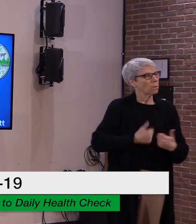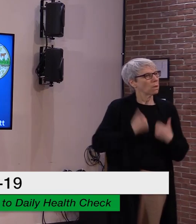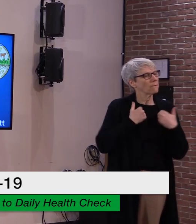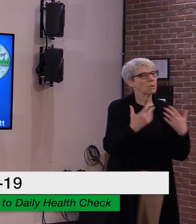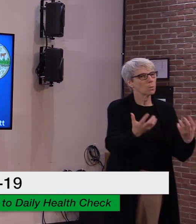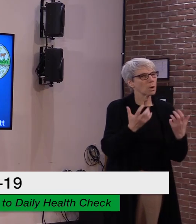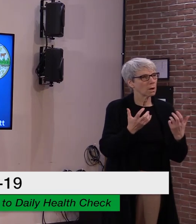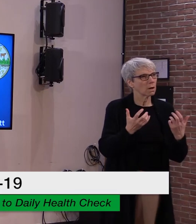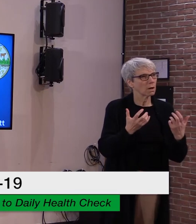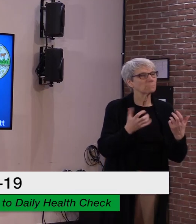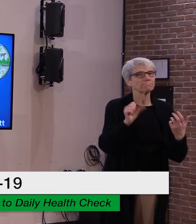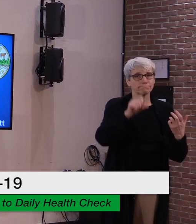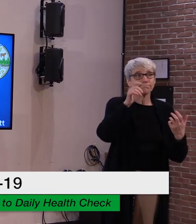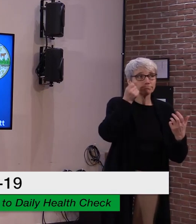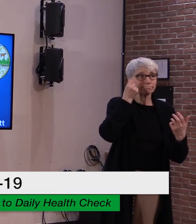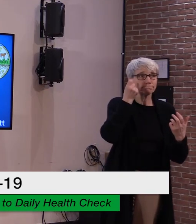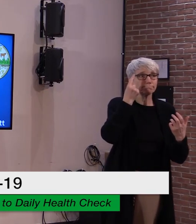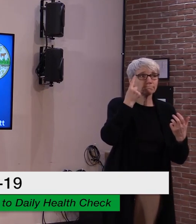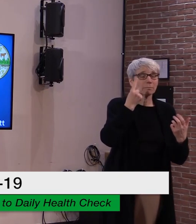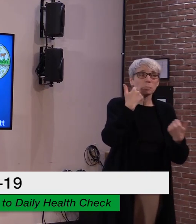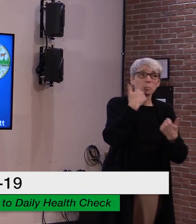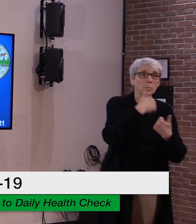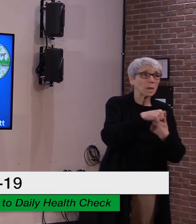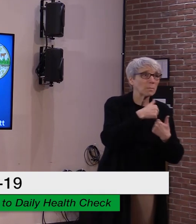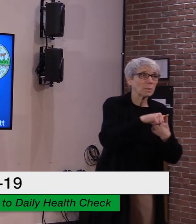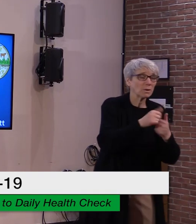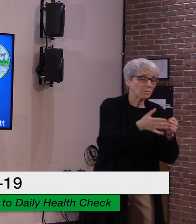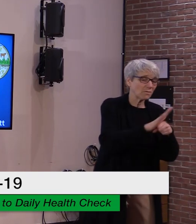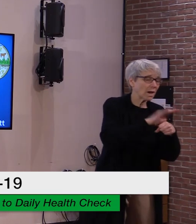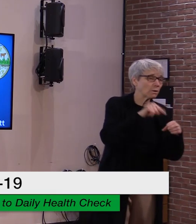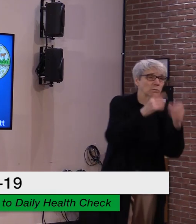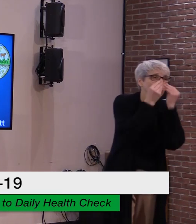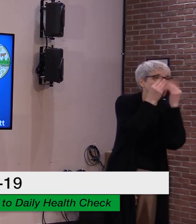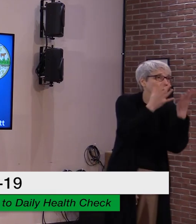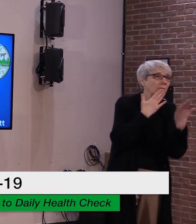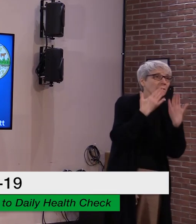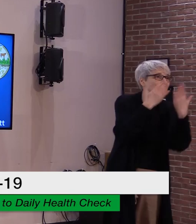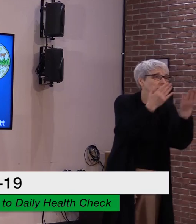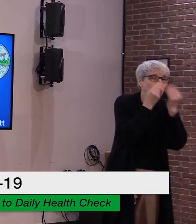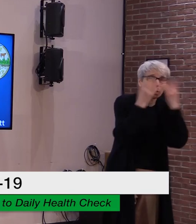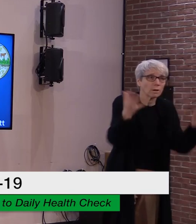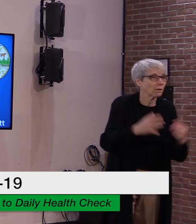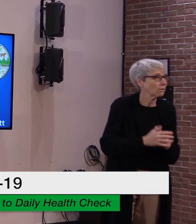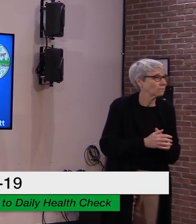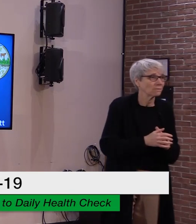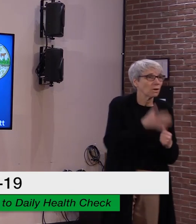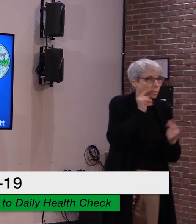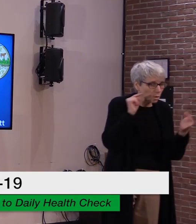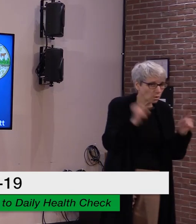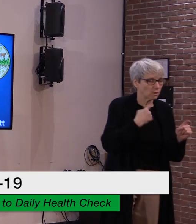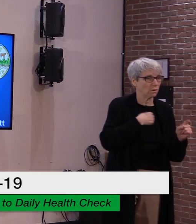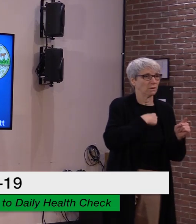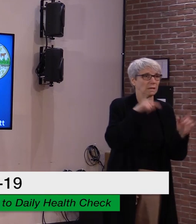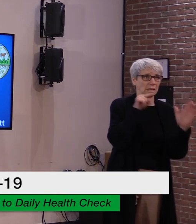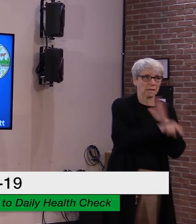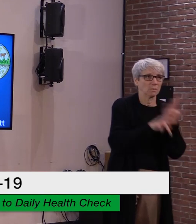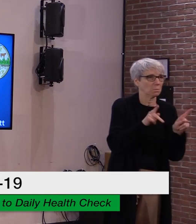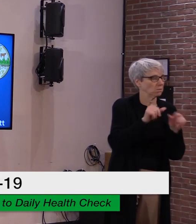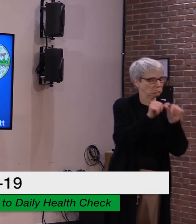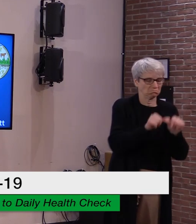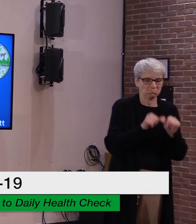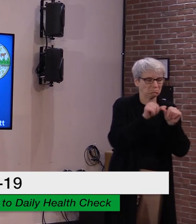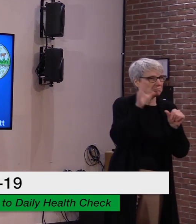vermont the virus doesn't operate any differently just because we want to keep up traditions as soon as we